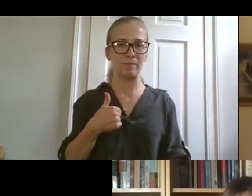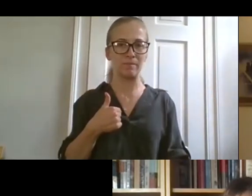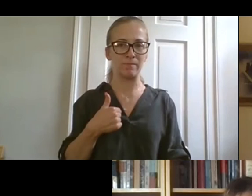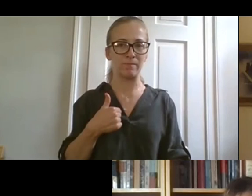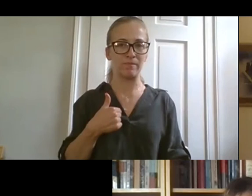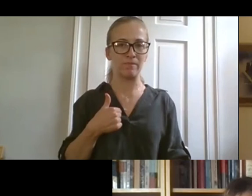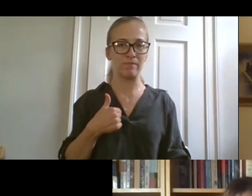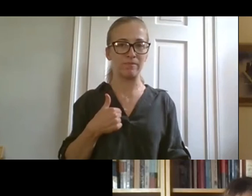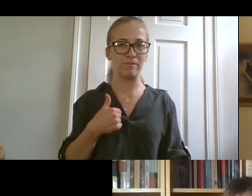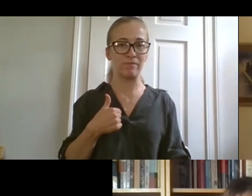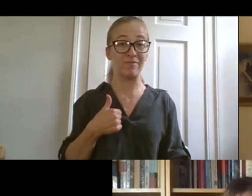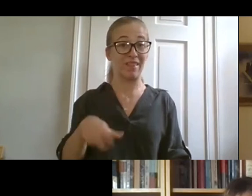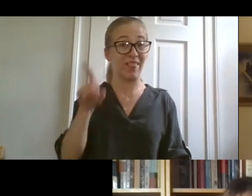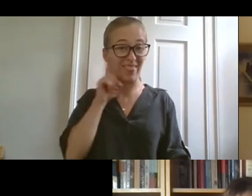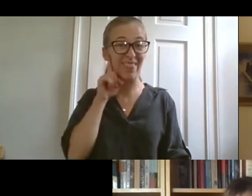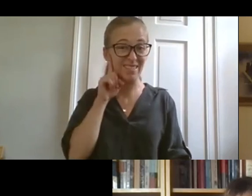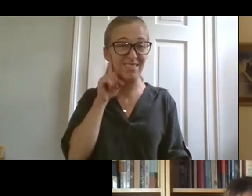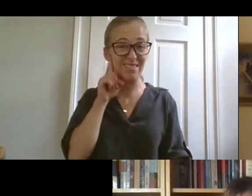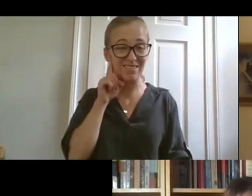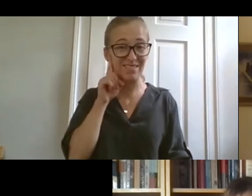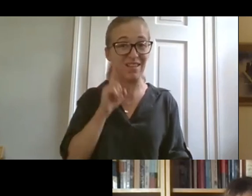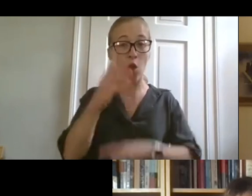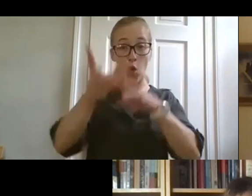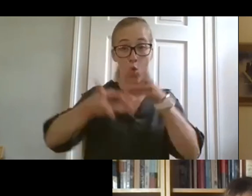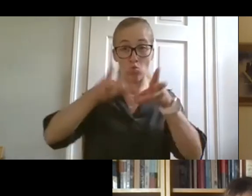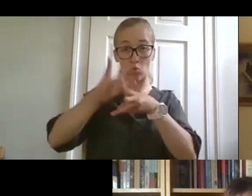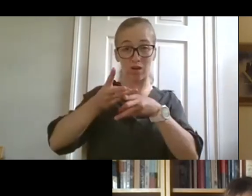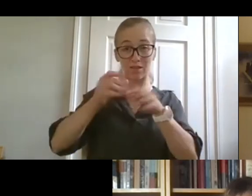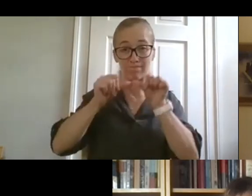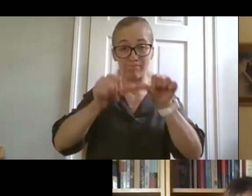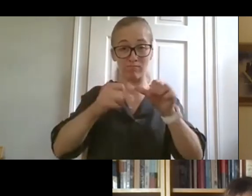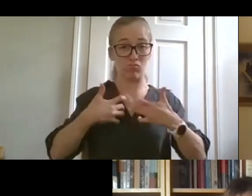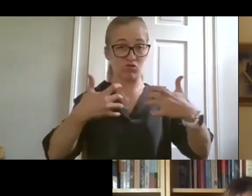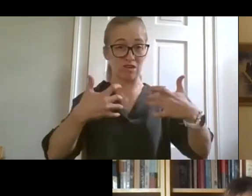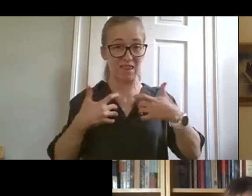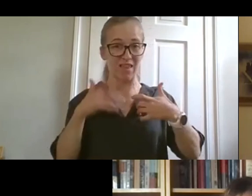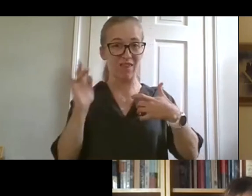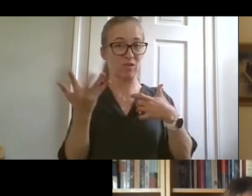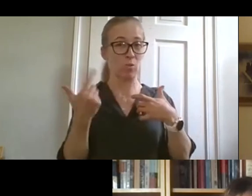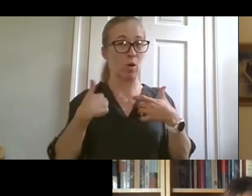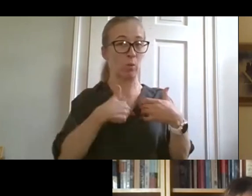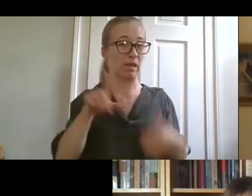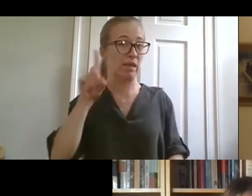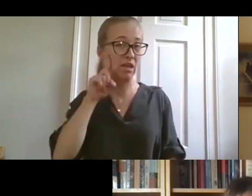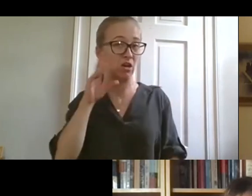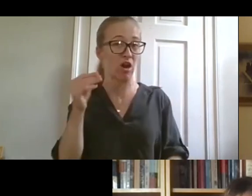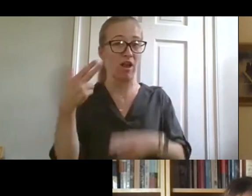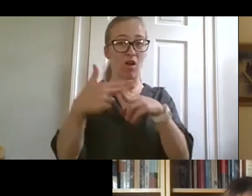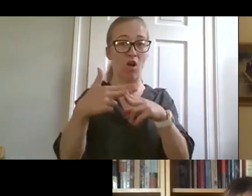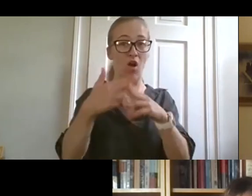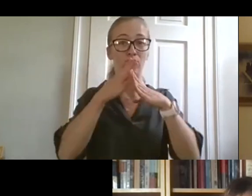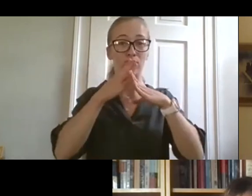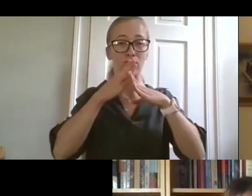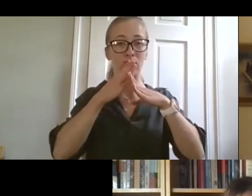listen to this fucking sentence. Are you ready? The world's continual breathing is what we hear and call silence.